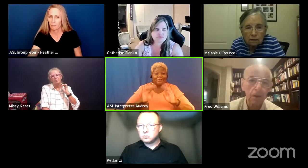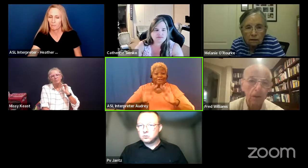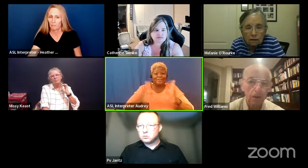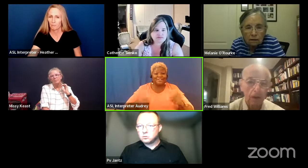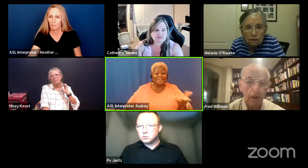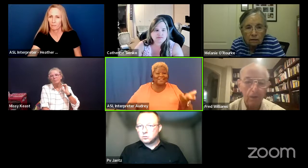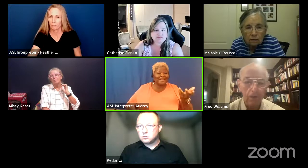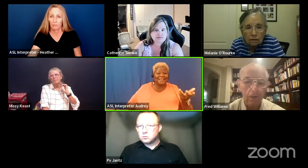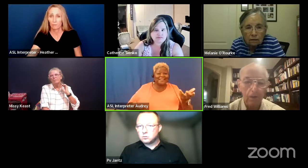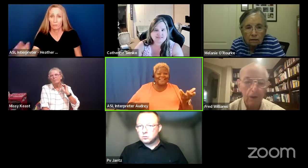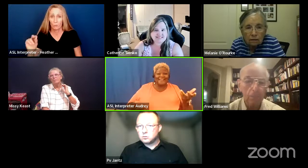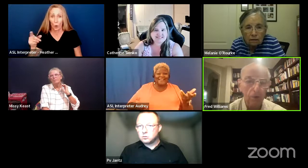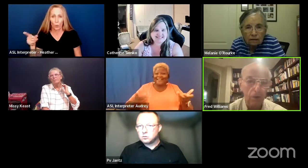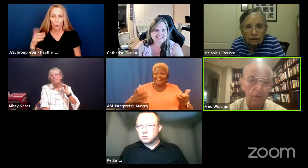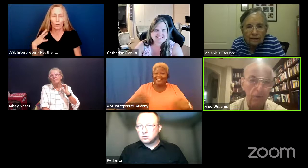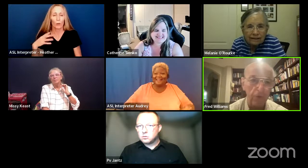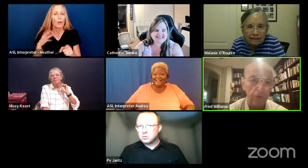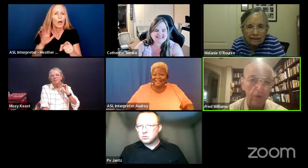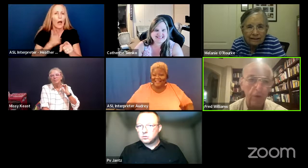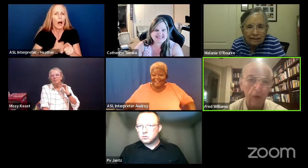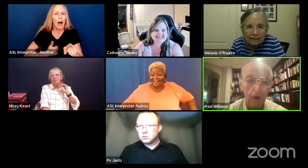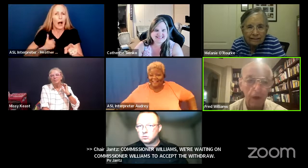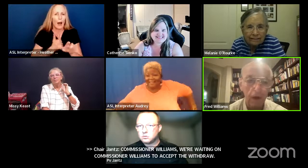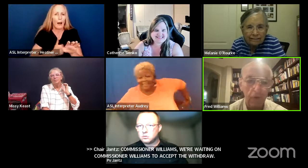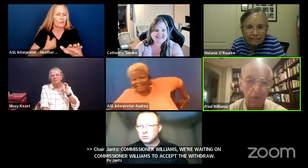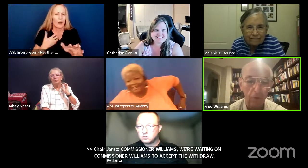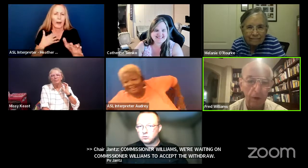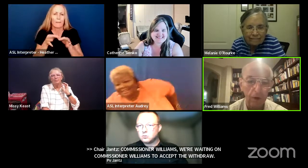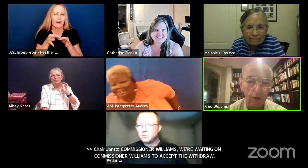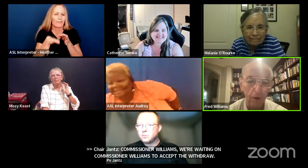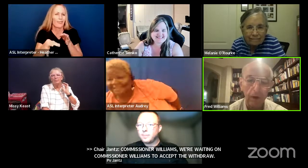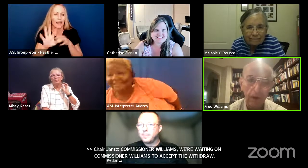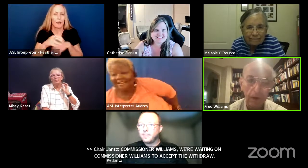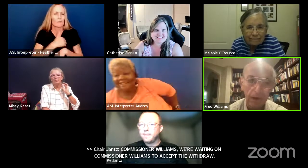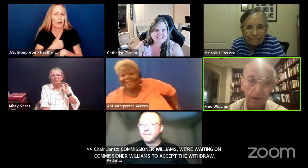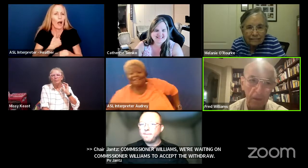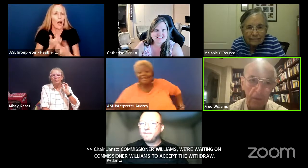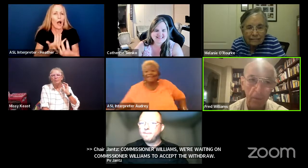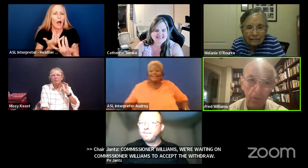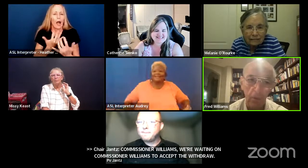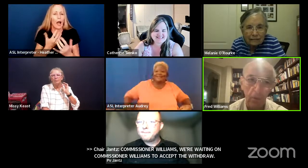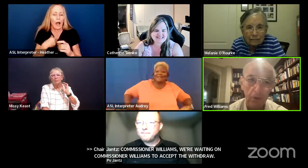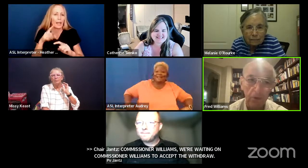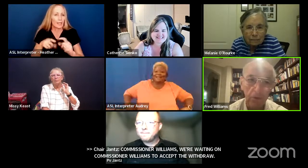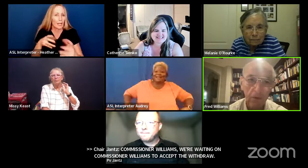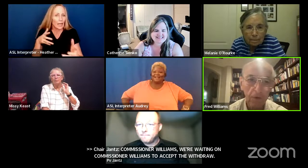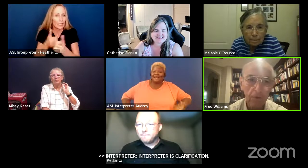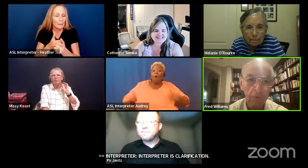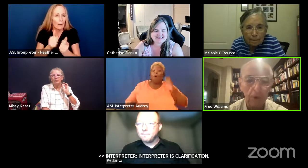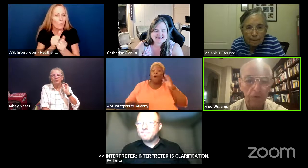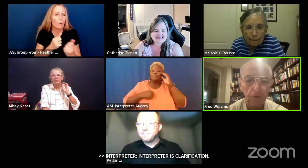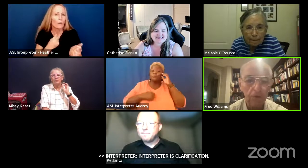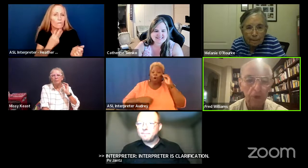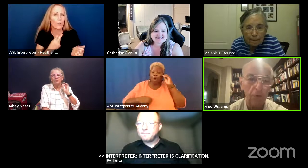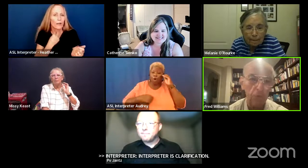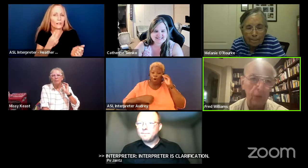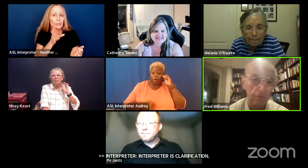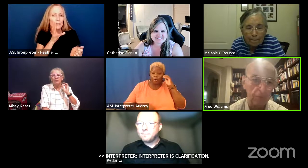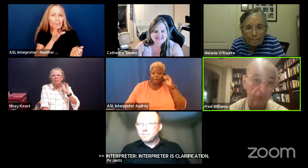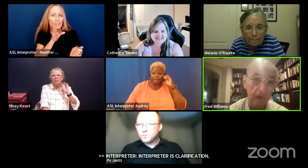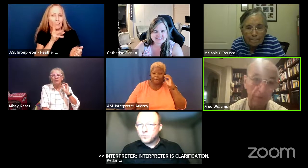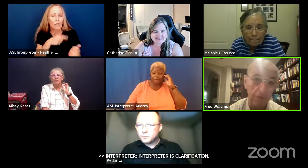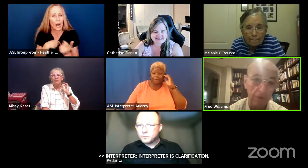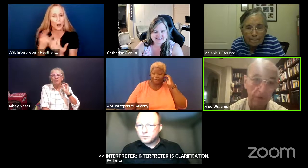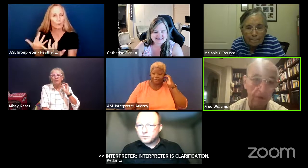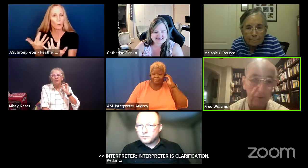Interrupt this clarification. I'm sorry for the delay. I was waiting. I can't keep up with the voice speech. I was